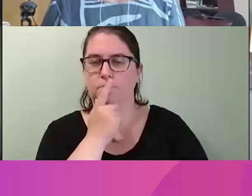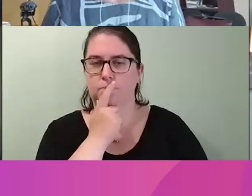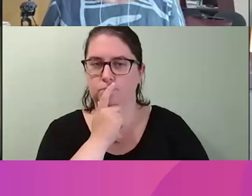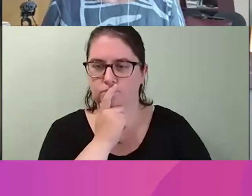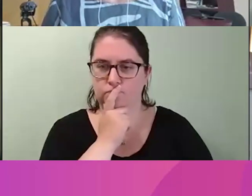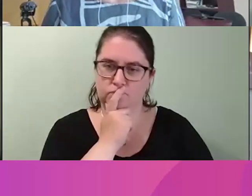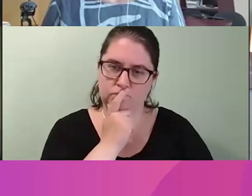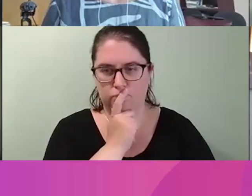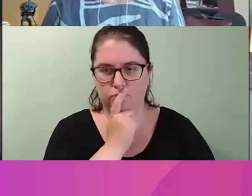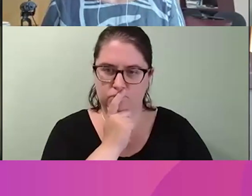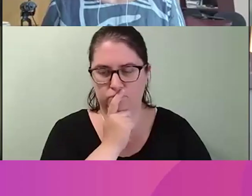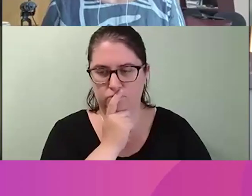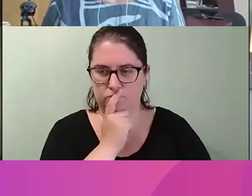think